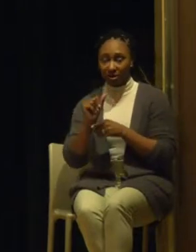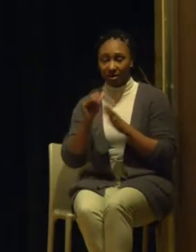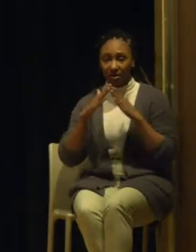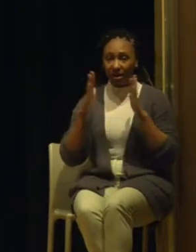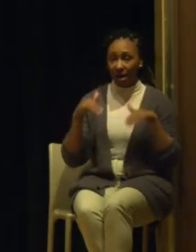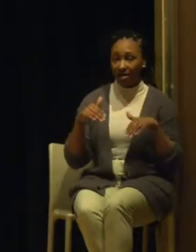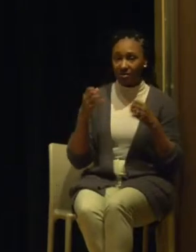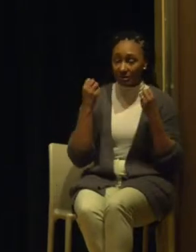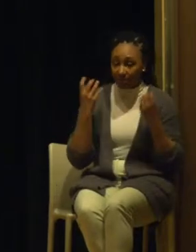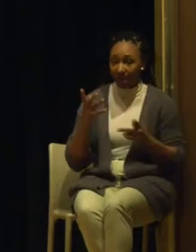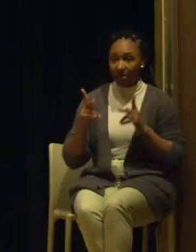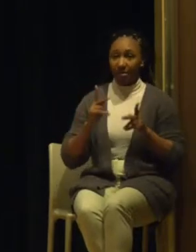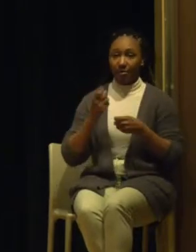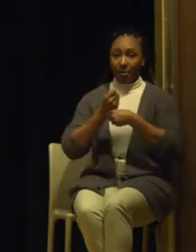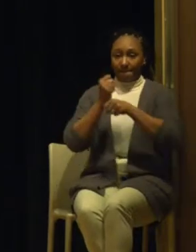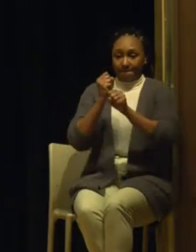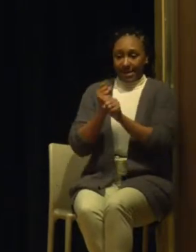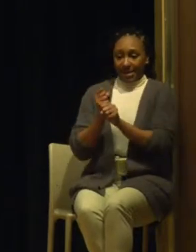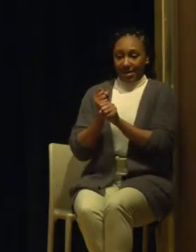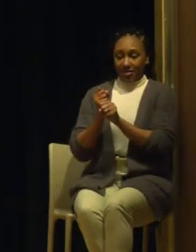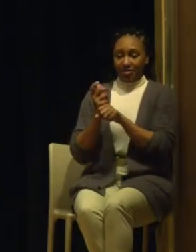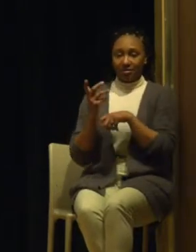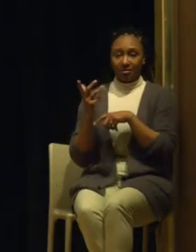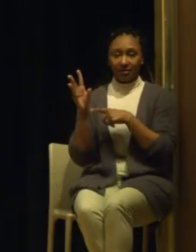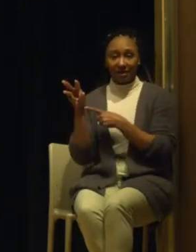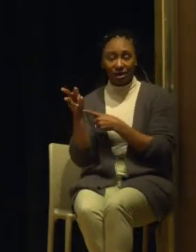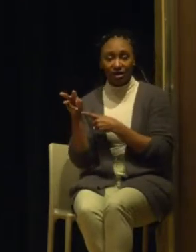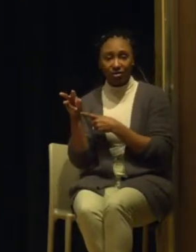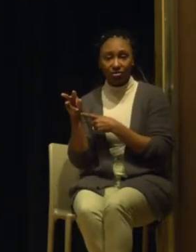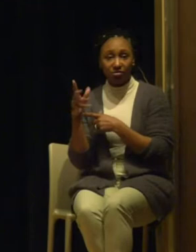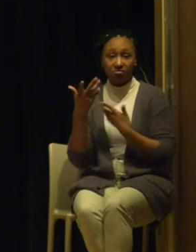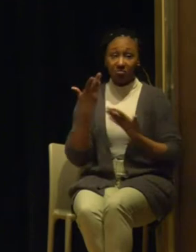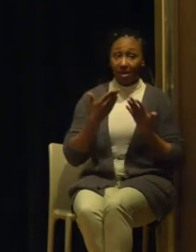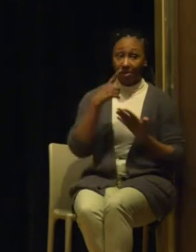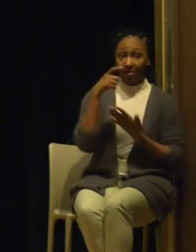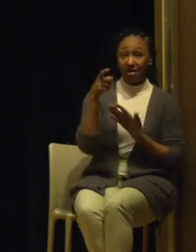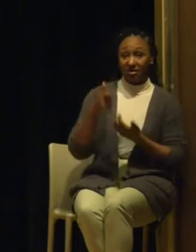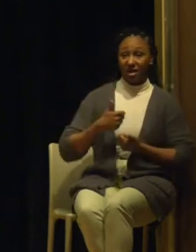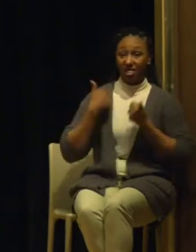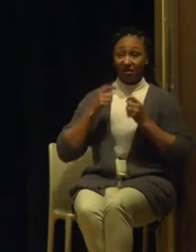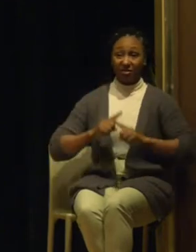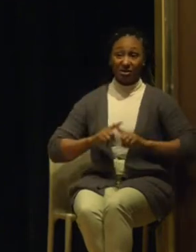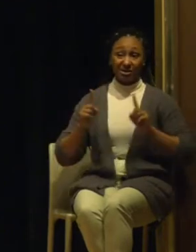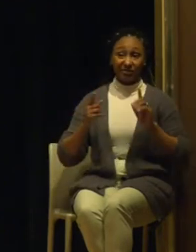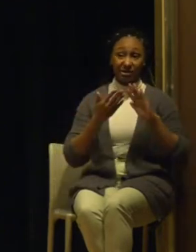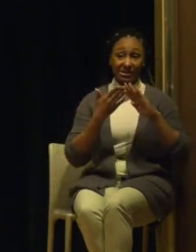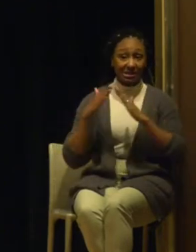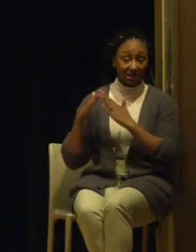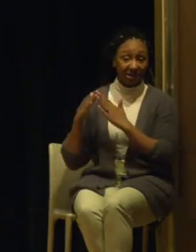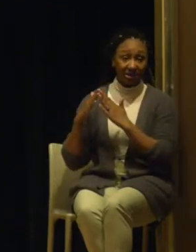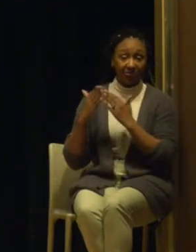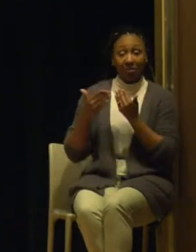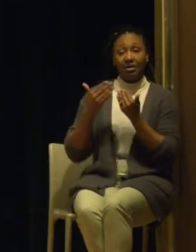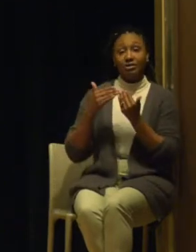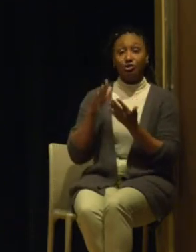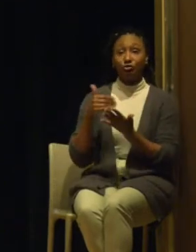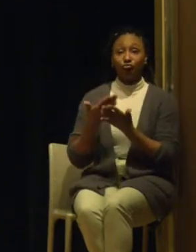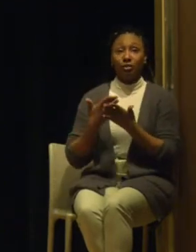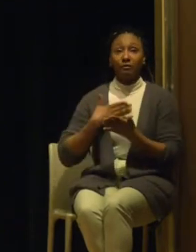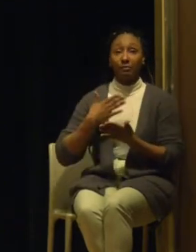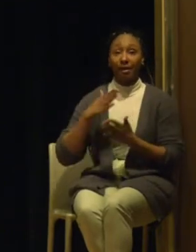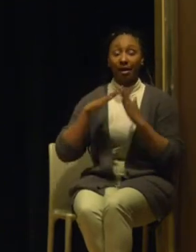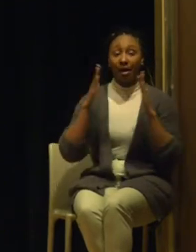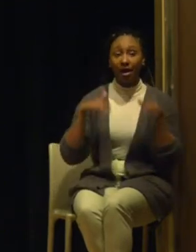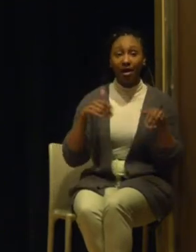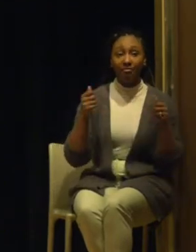music videos. Mm-hmm. And I guess because they lived in other cities, they didn't, you know, it's easier to come to my house. But I'm like, why are they